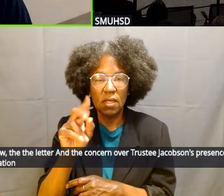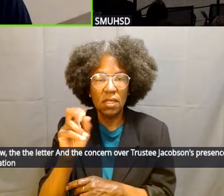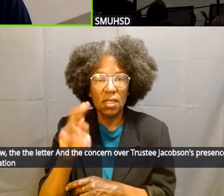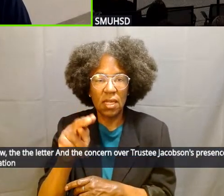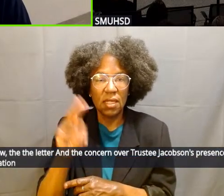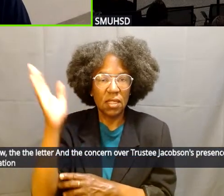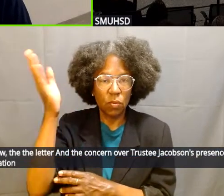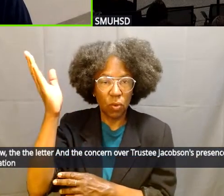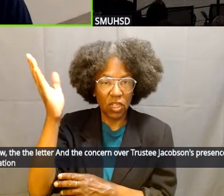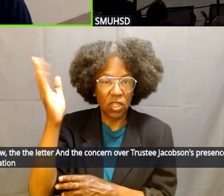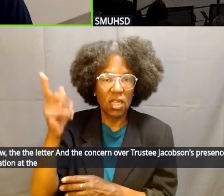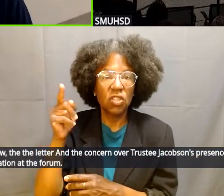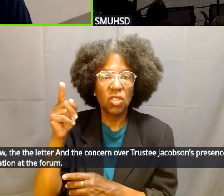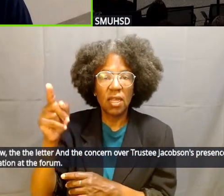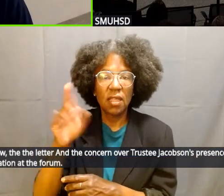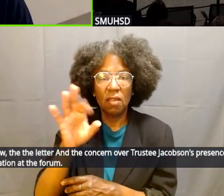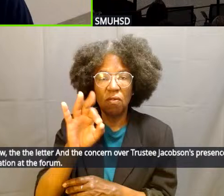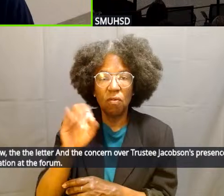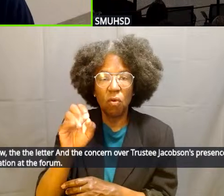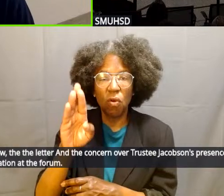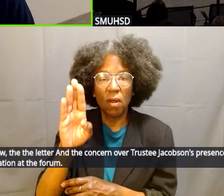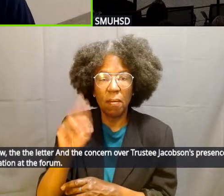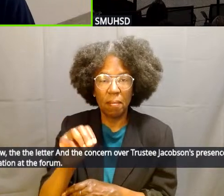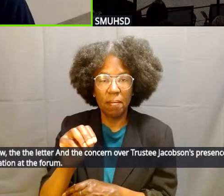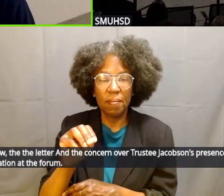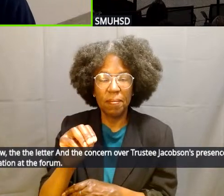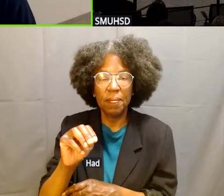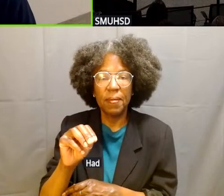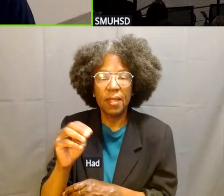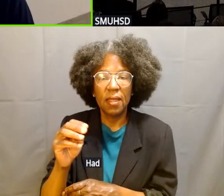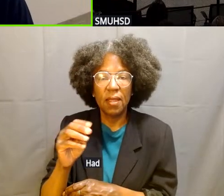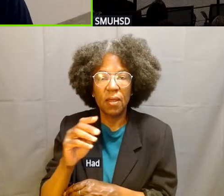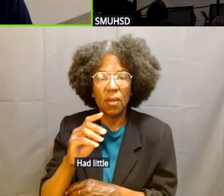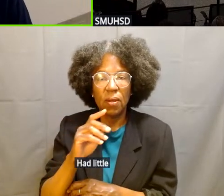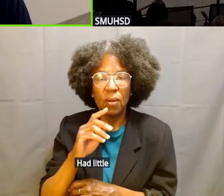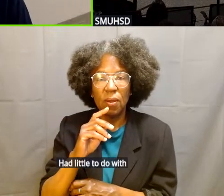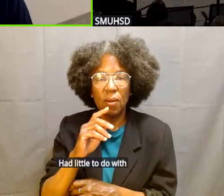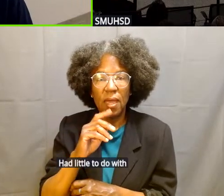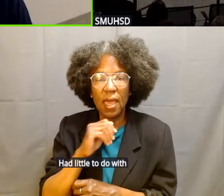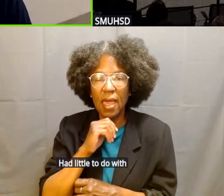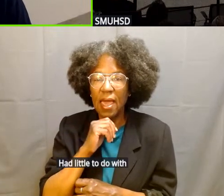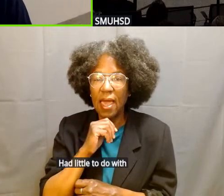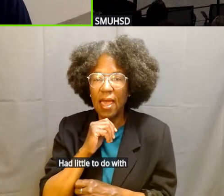the forum had little to do with